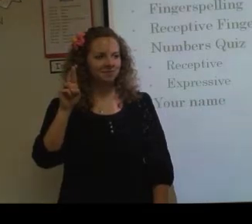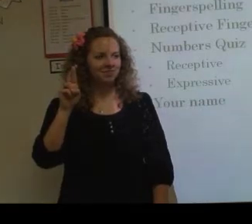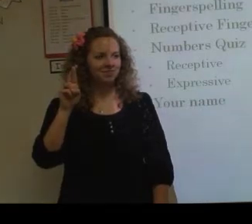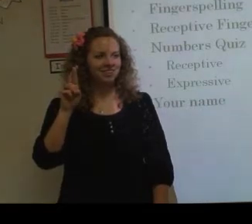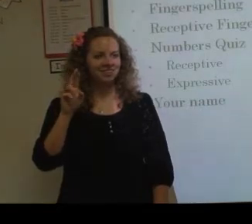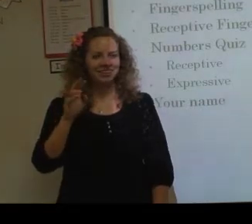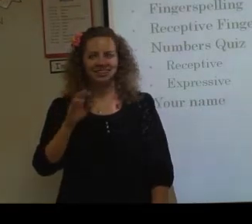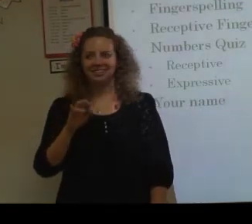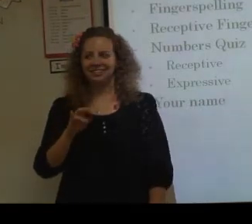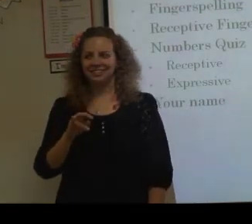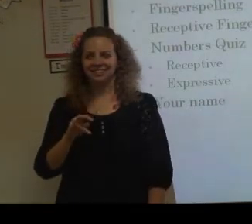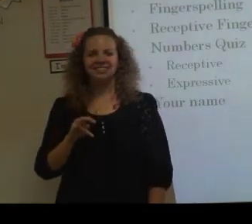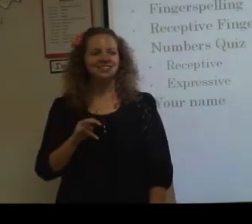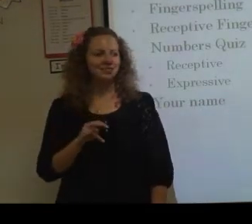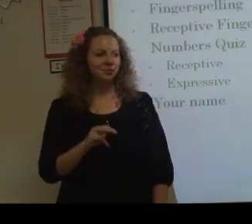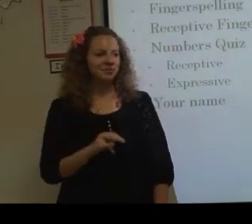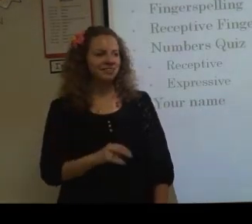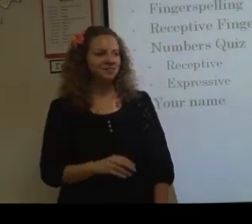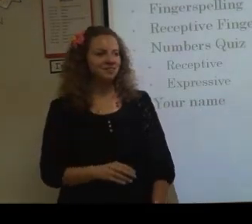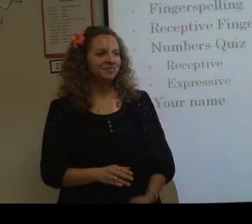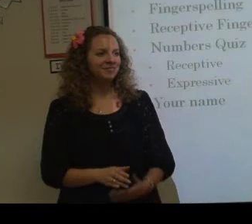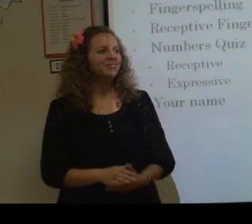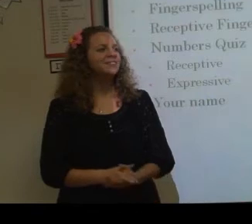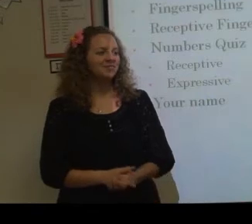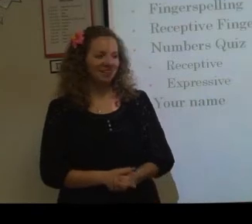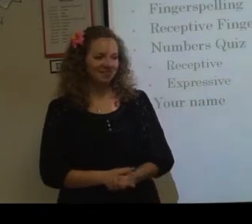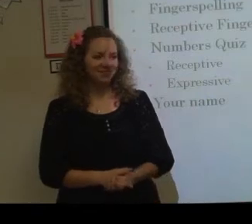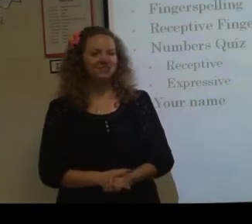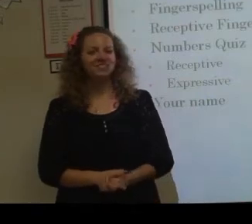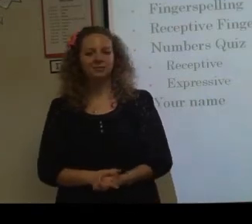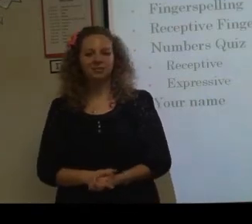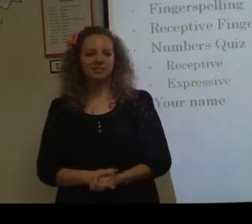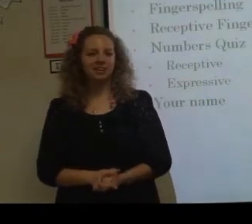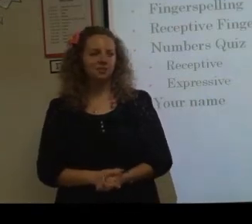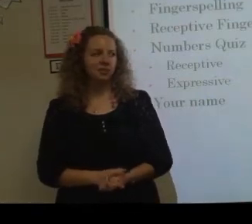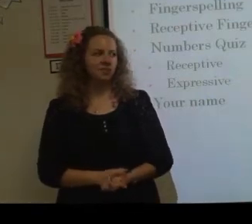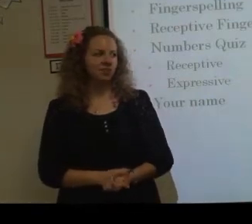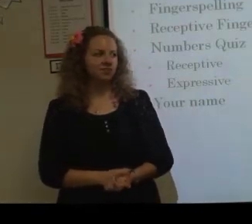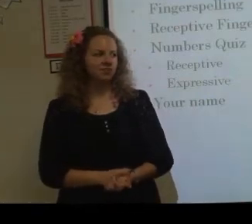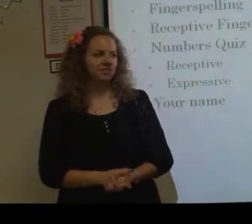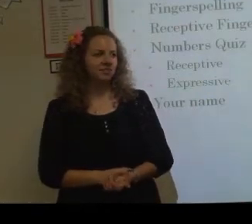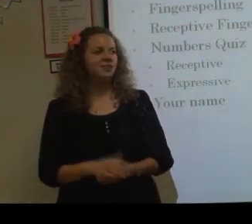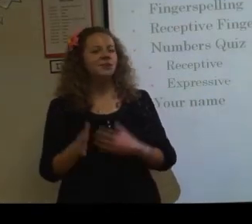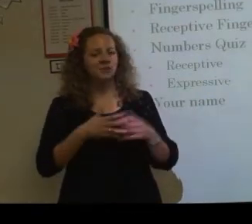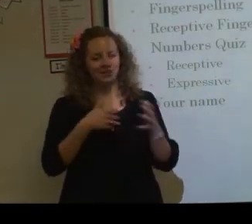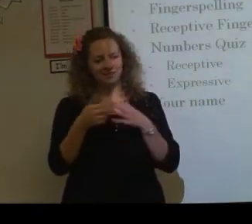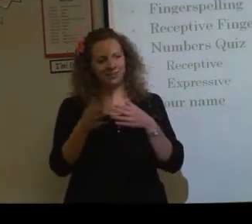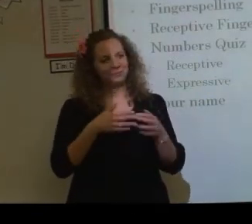Did you guys all get it? What was it? Whatever. What's the sign for whatever?